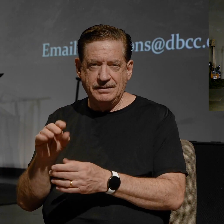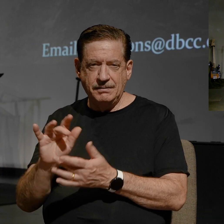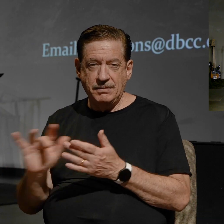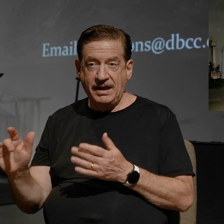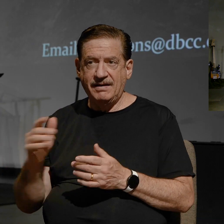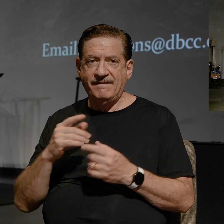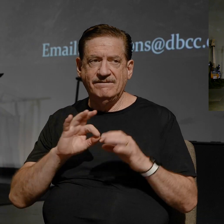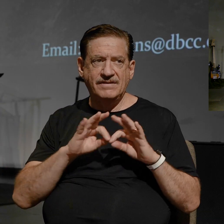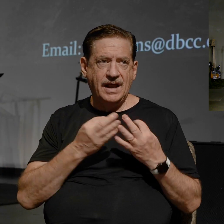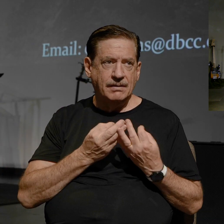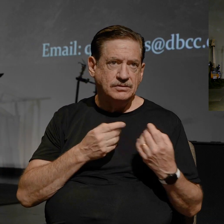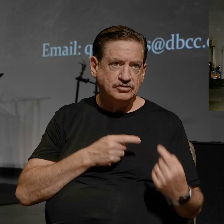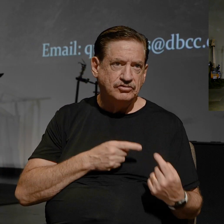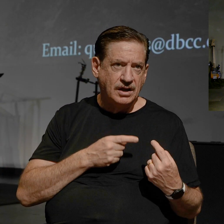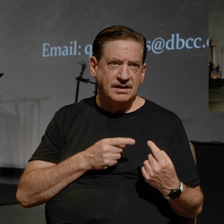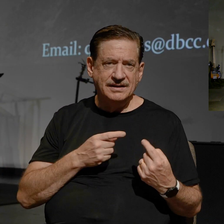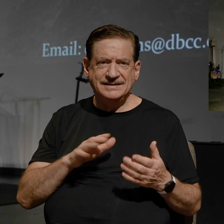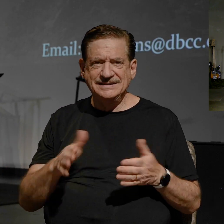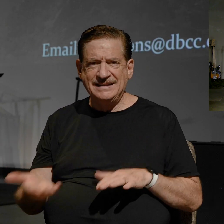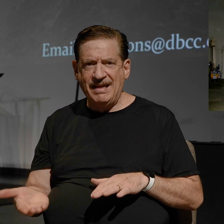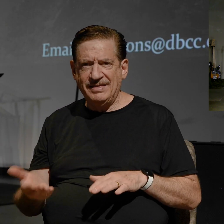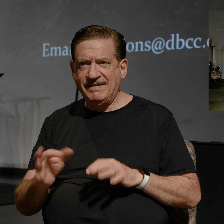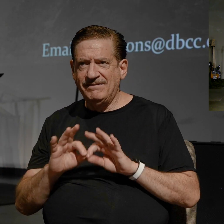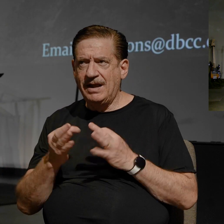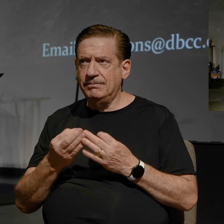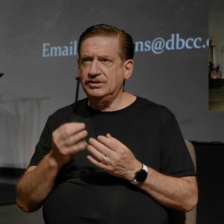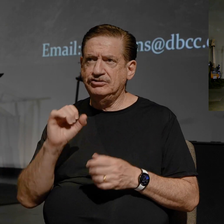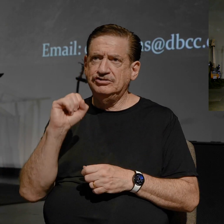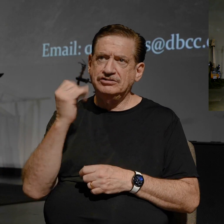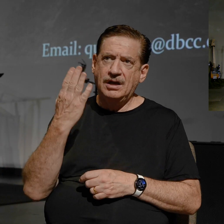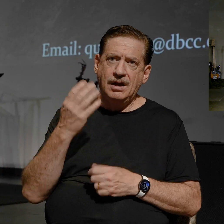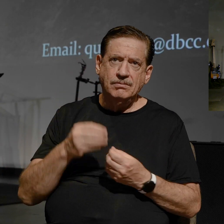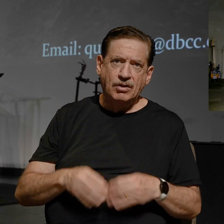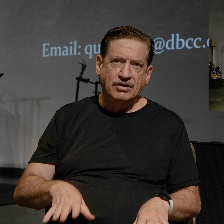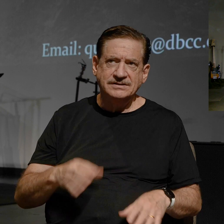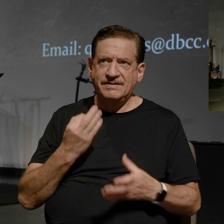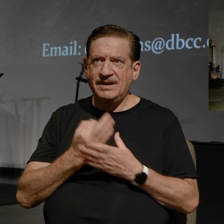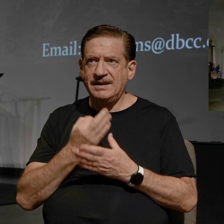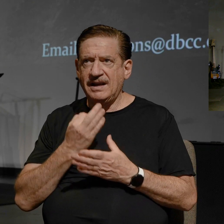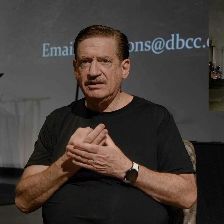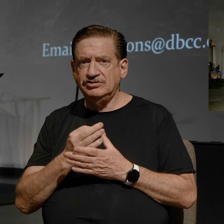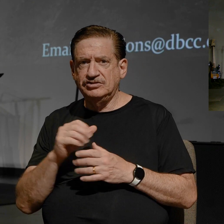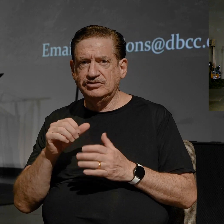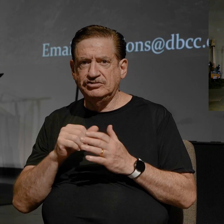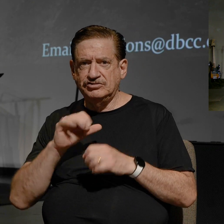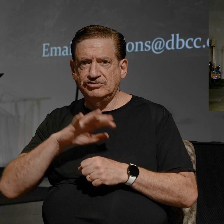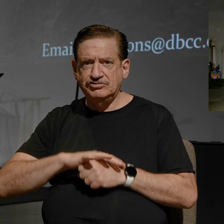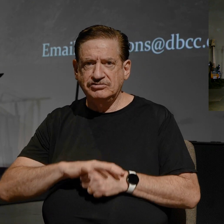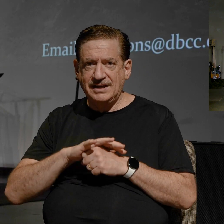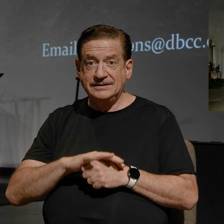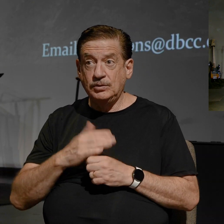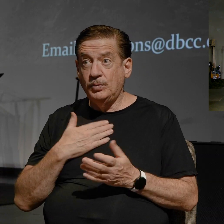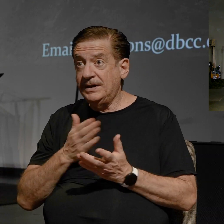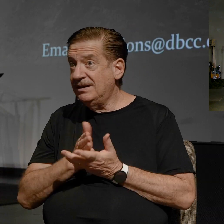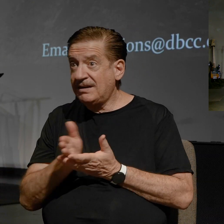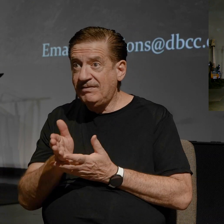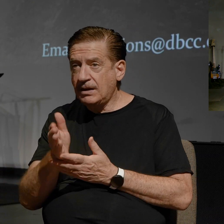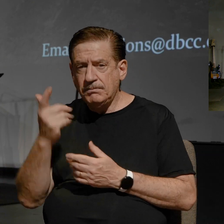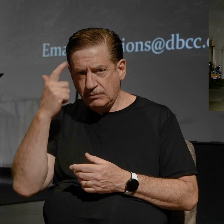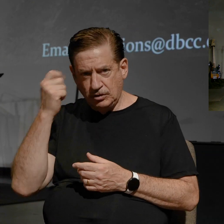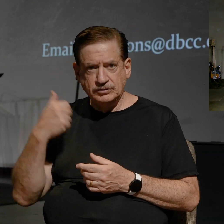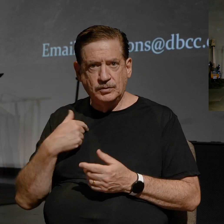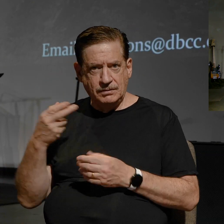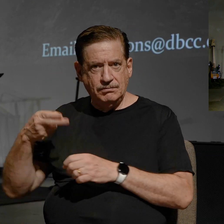Family struggles, death in the family, job loss, financial stress. We navigated through those because we were part of a group.